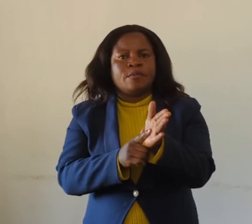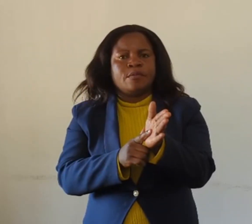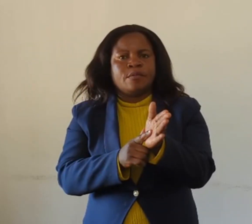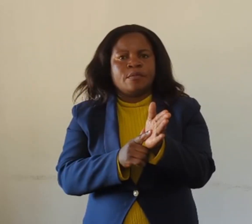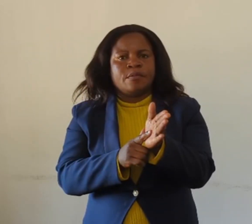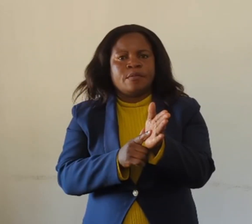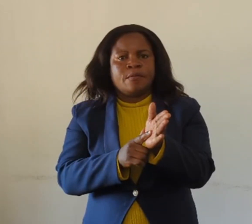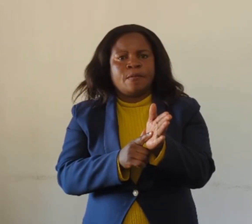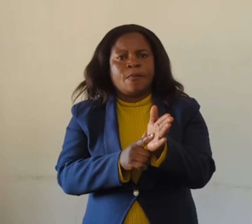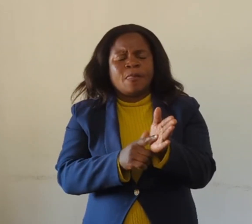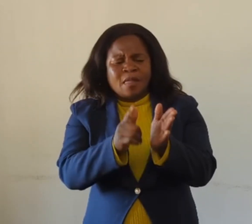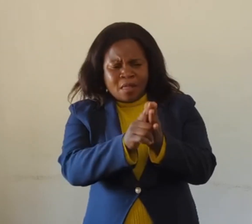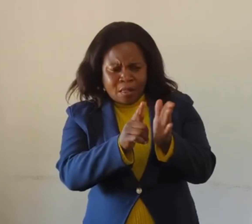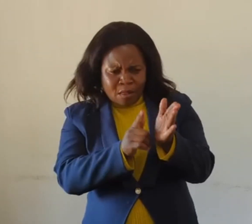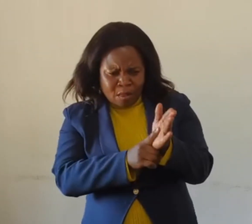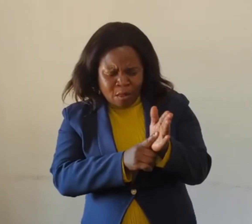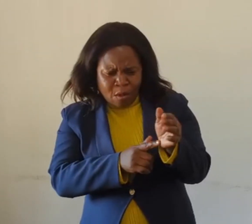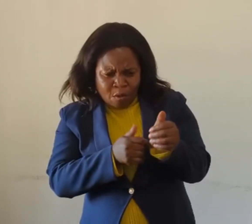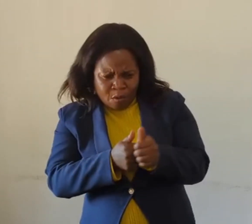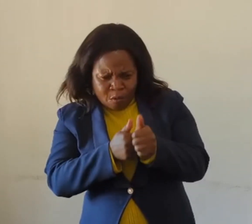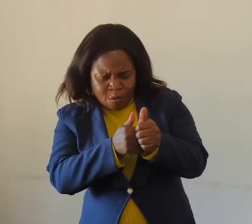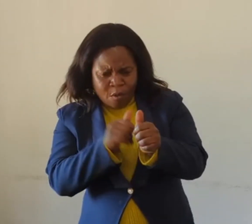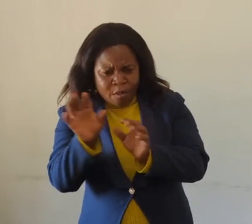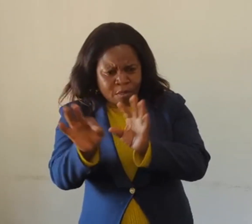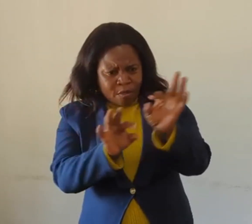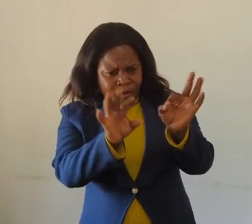Rules relating to nomination petition.